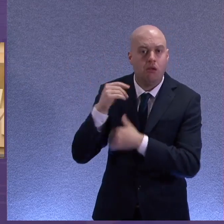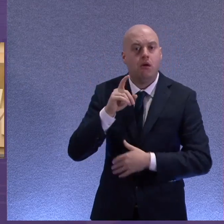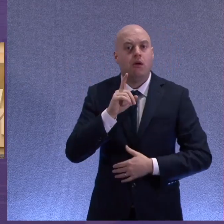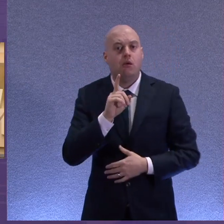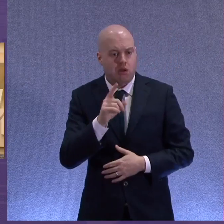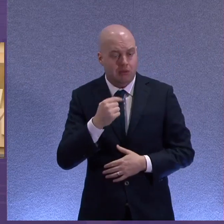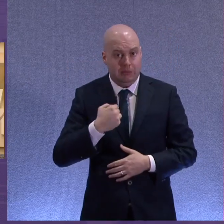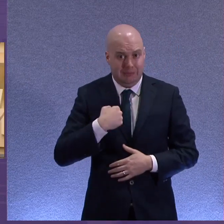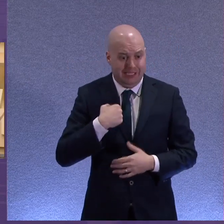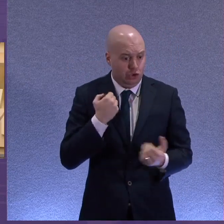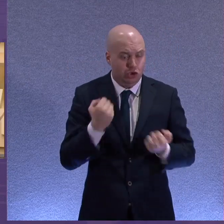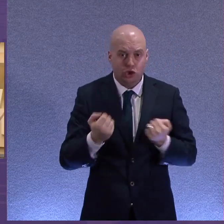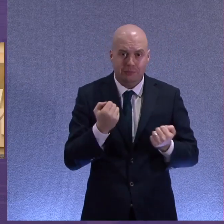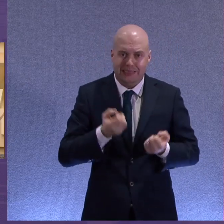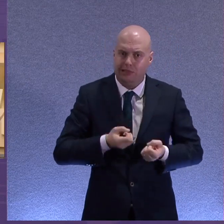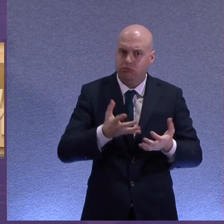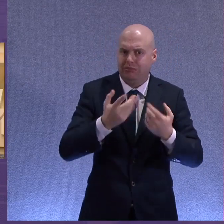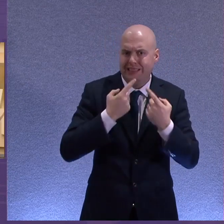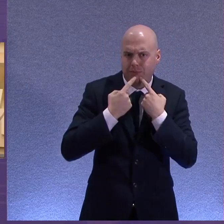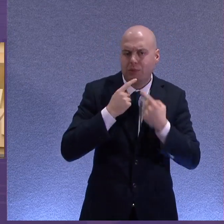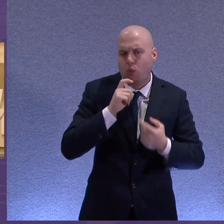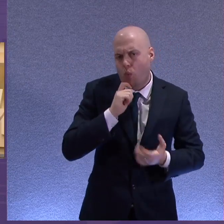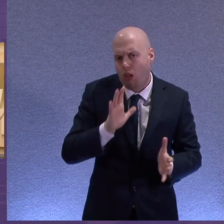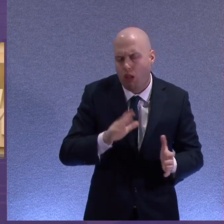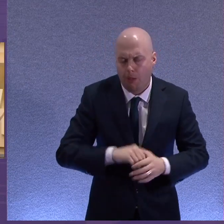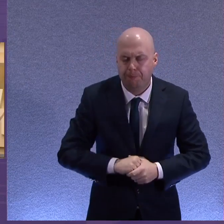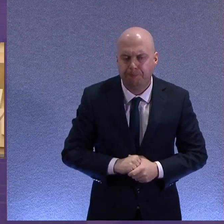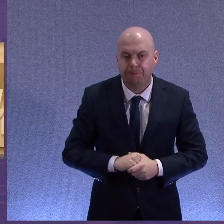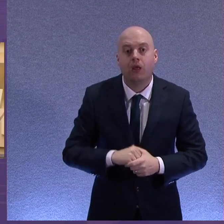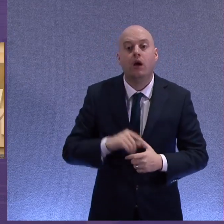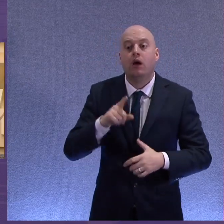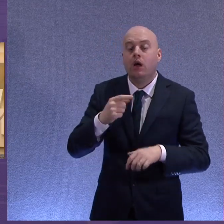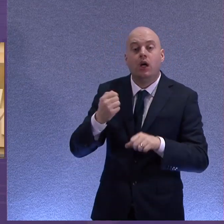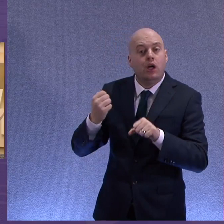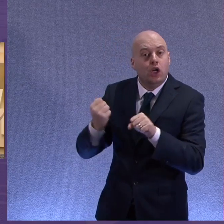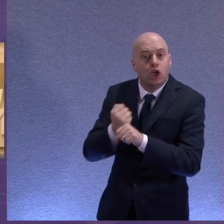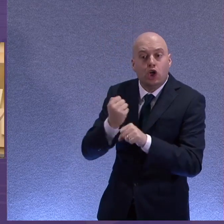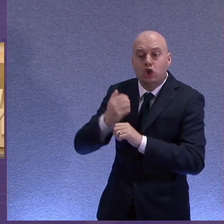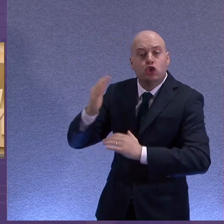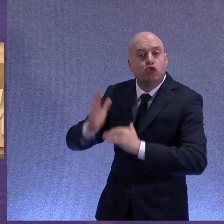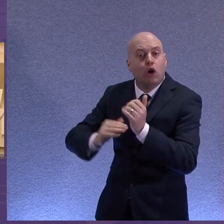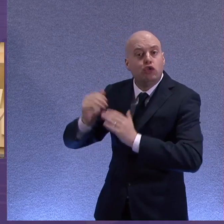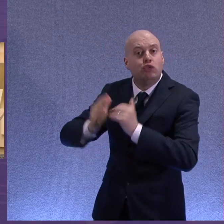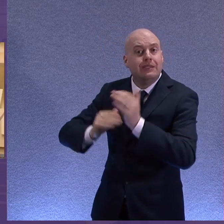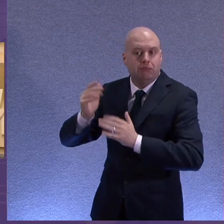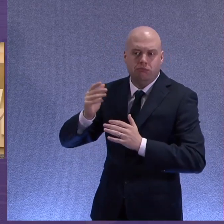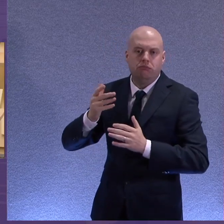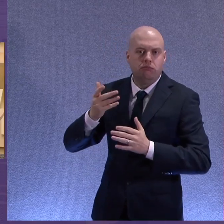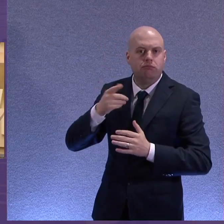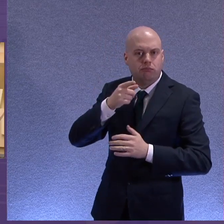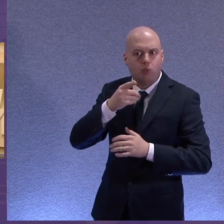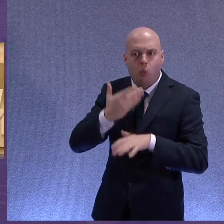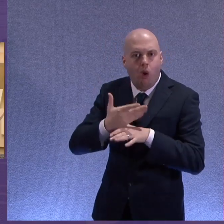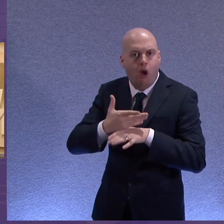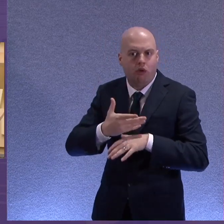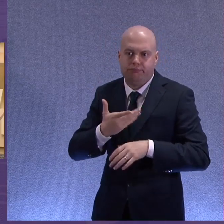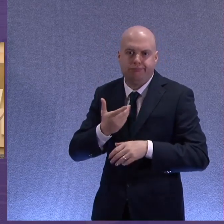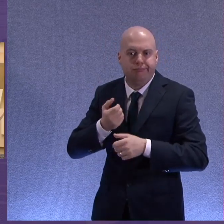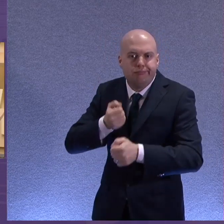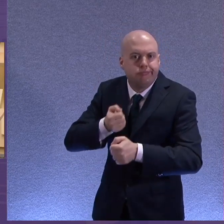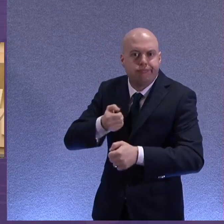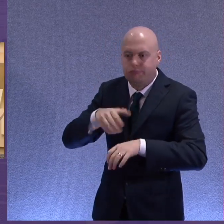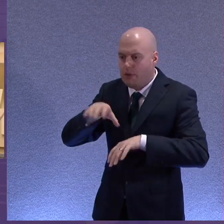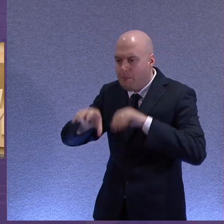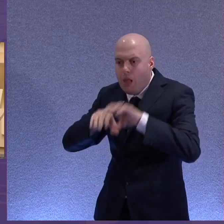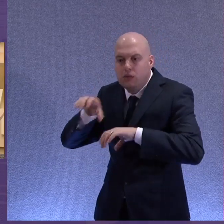based on the advice I have, is that right now the safest, most precautionary principle is for construction sites not to continue. We